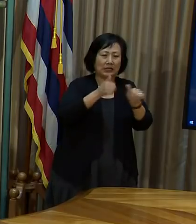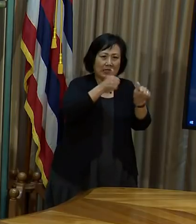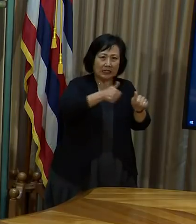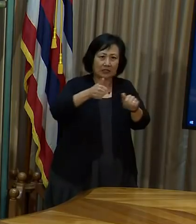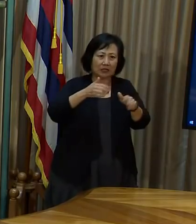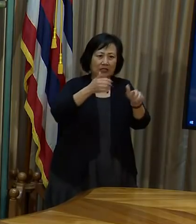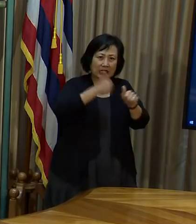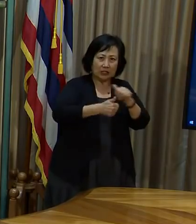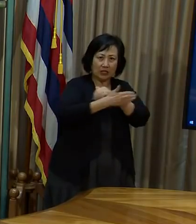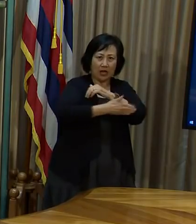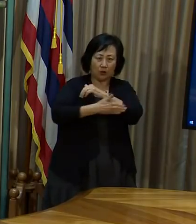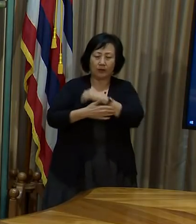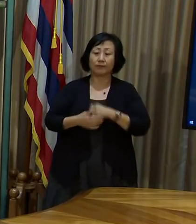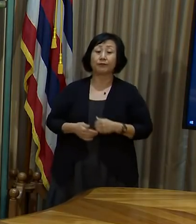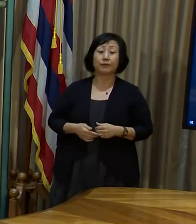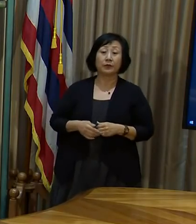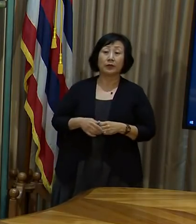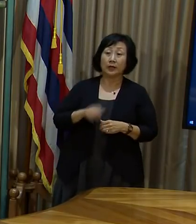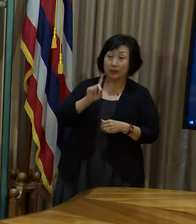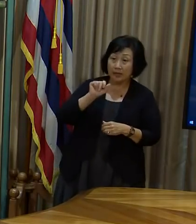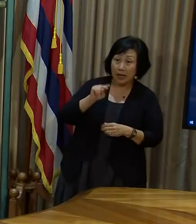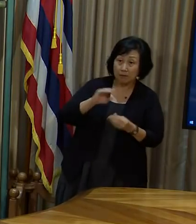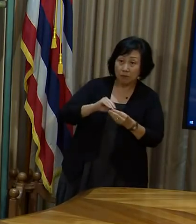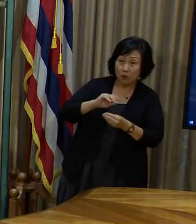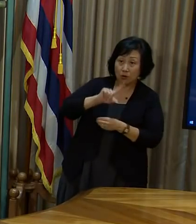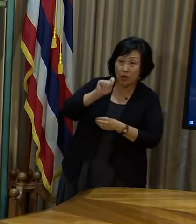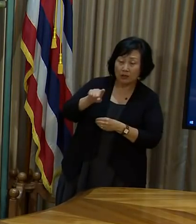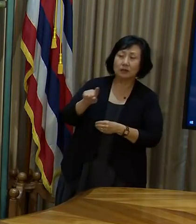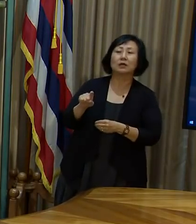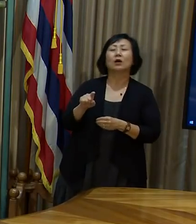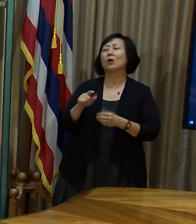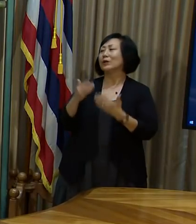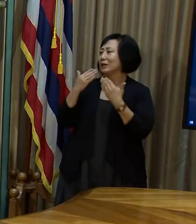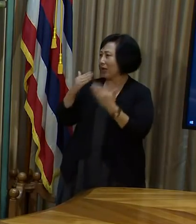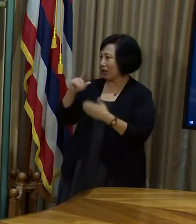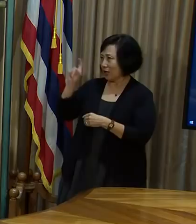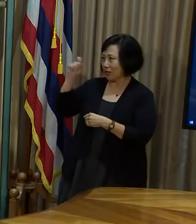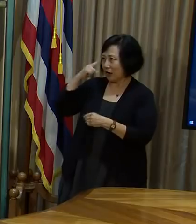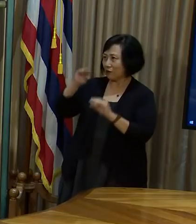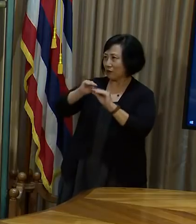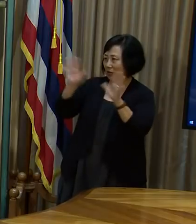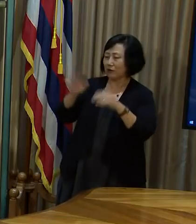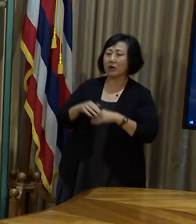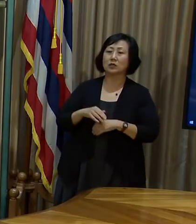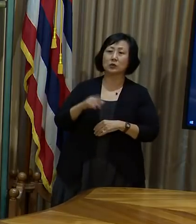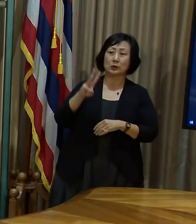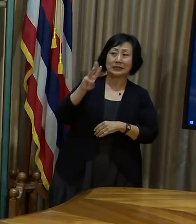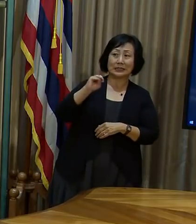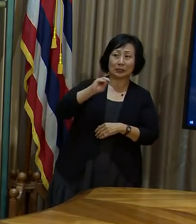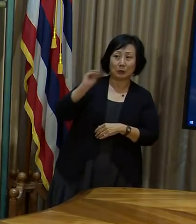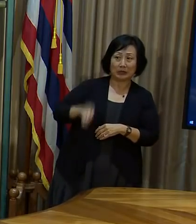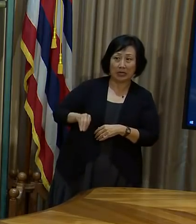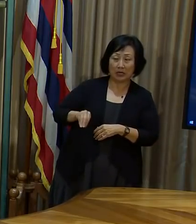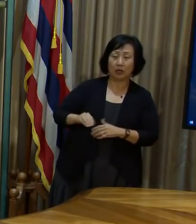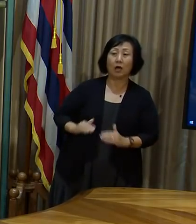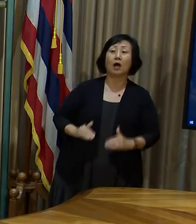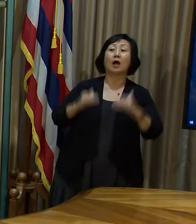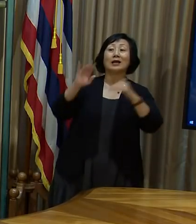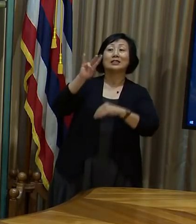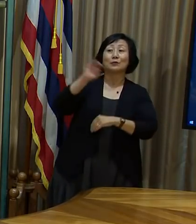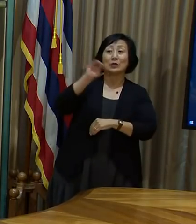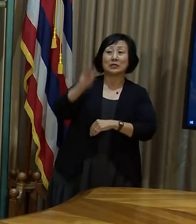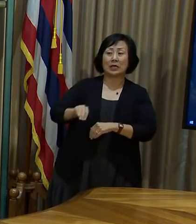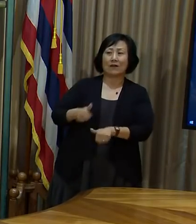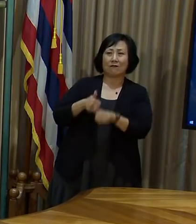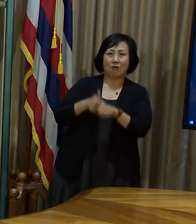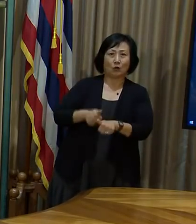any follow-up there? Go ahead. No, thank you for that clarification, Governor. So the 60% and the 70% would be based on the